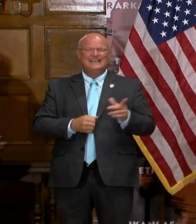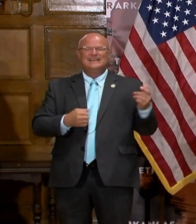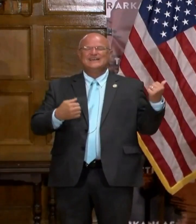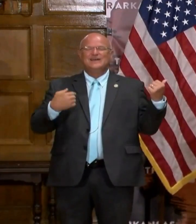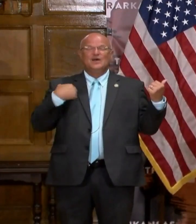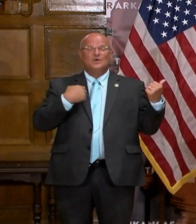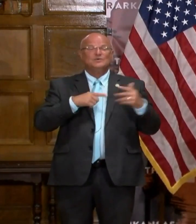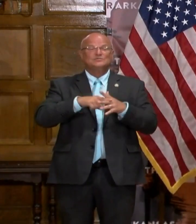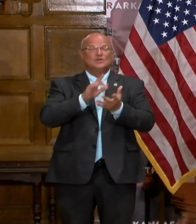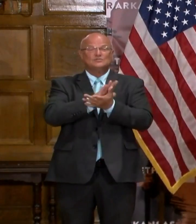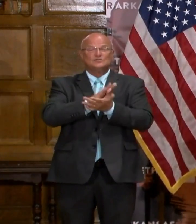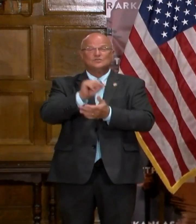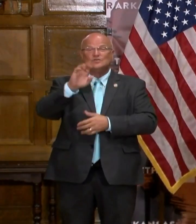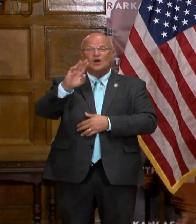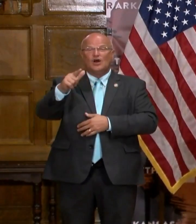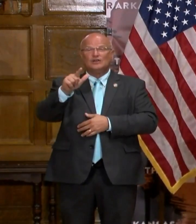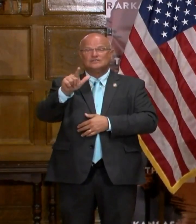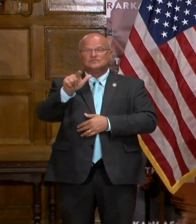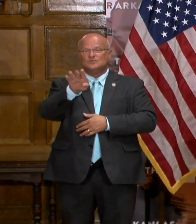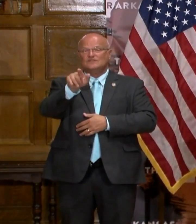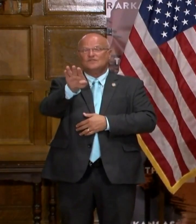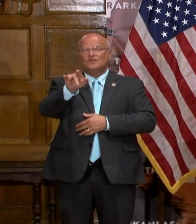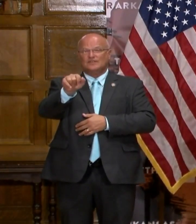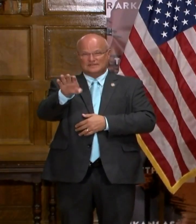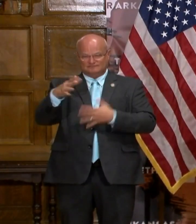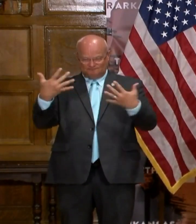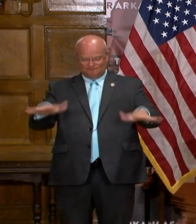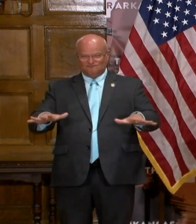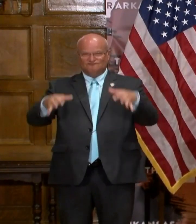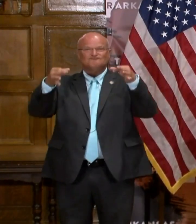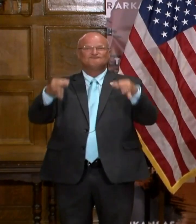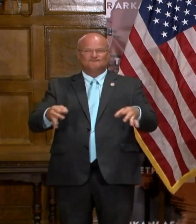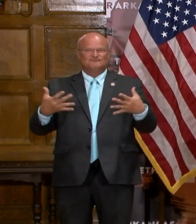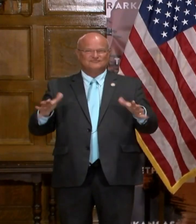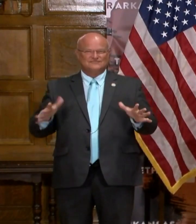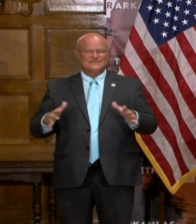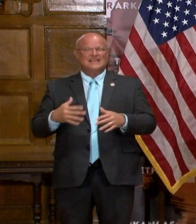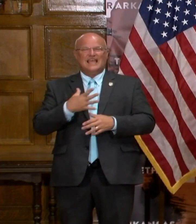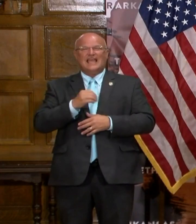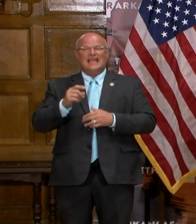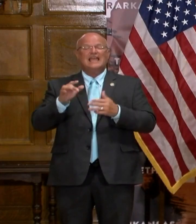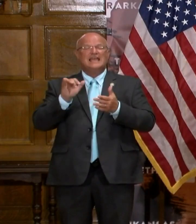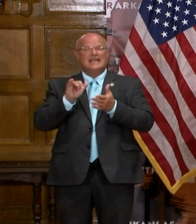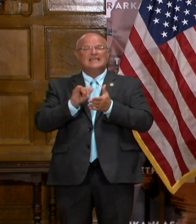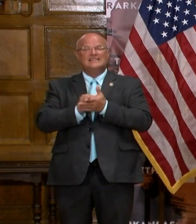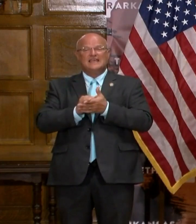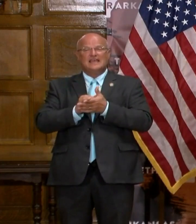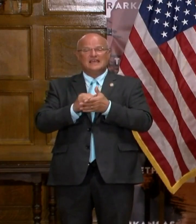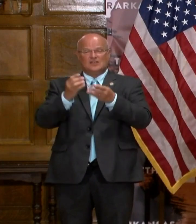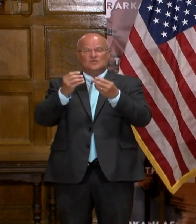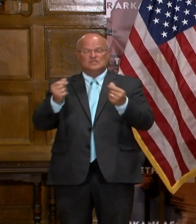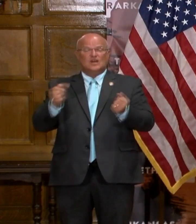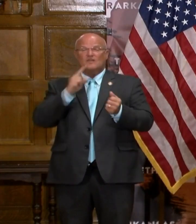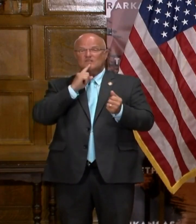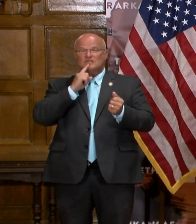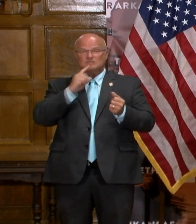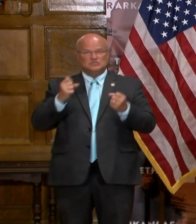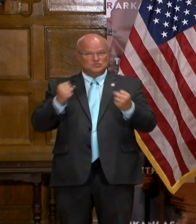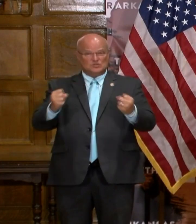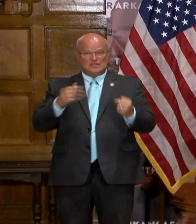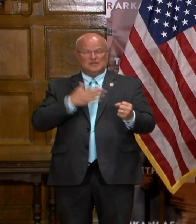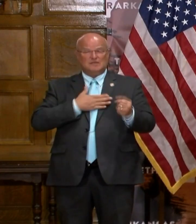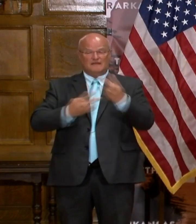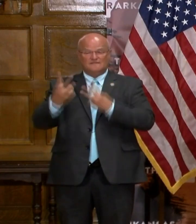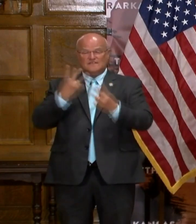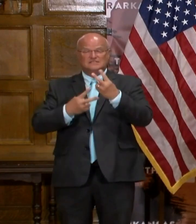We're starting school the week of August 24th, as we've previously indicated, and that resolve really has been strengthened by